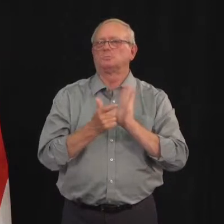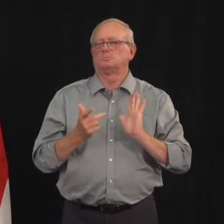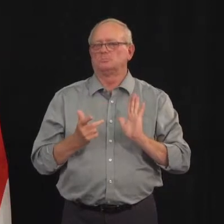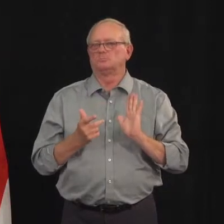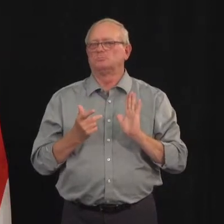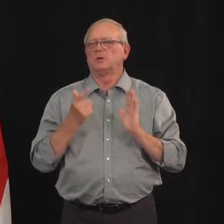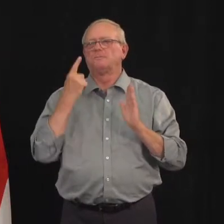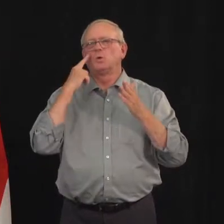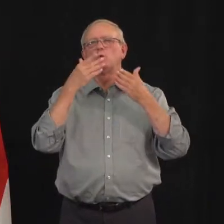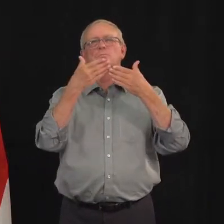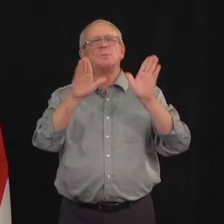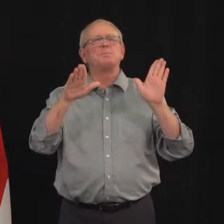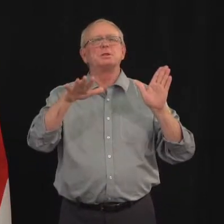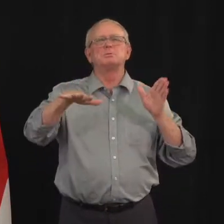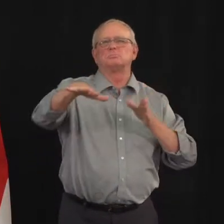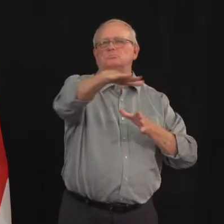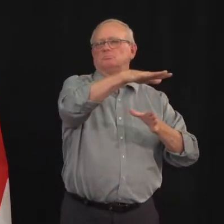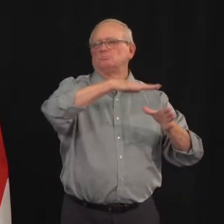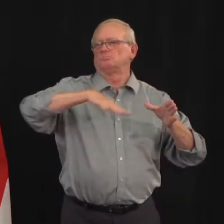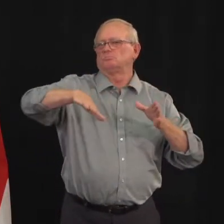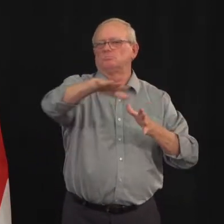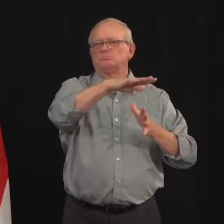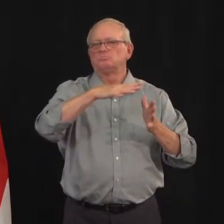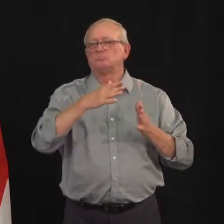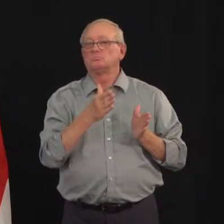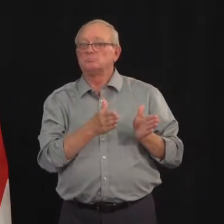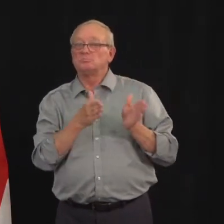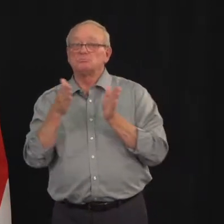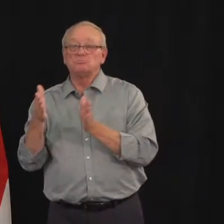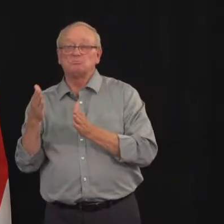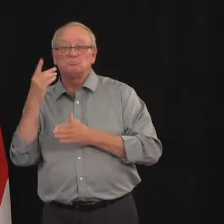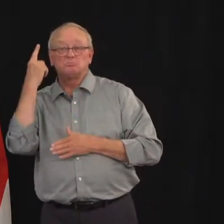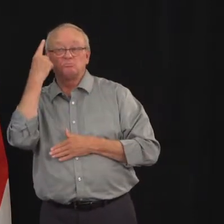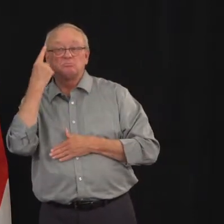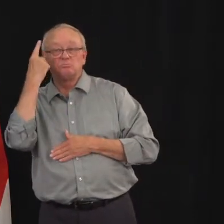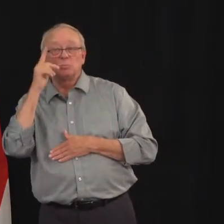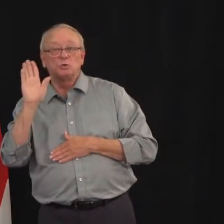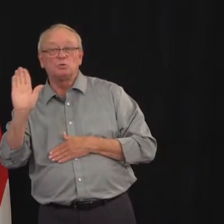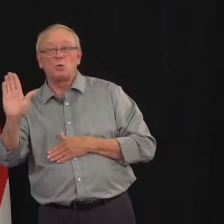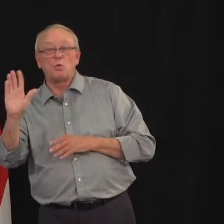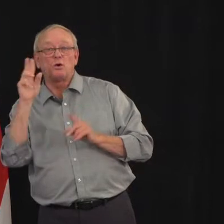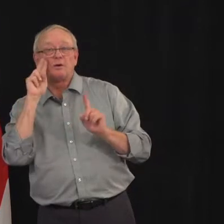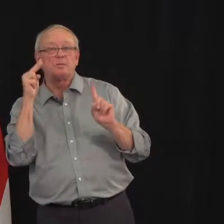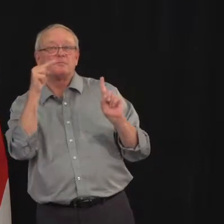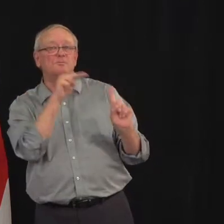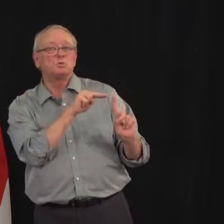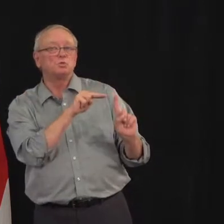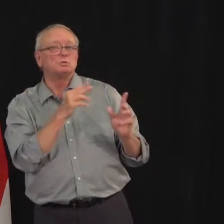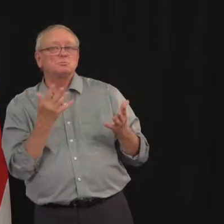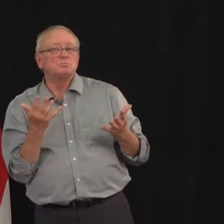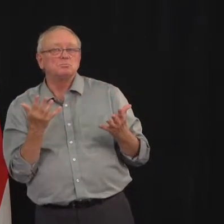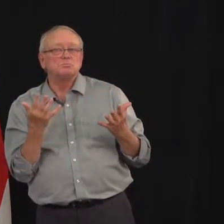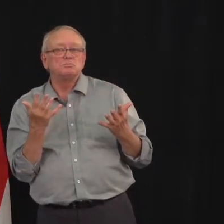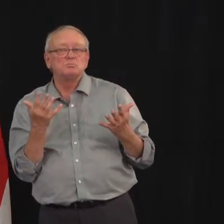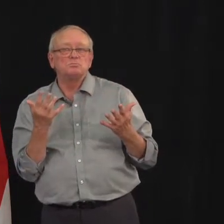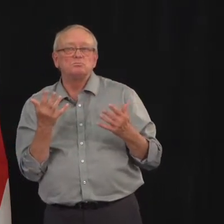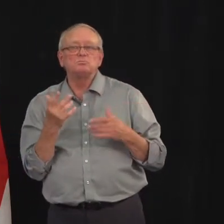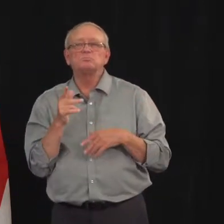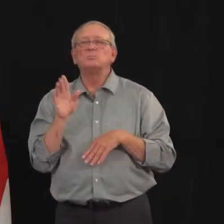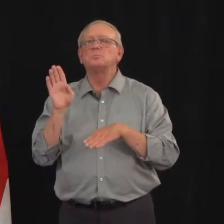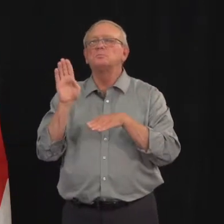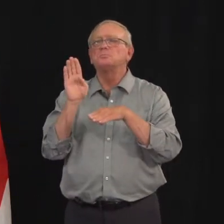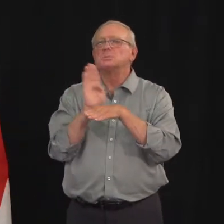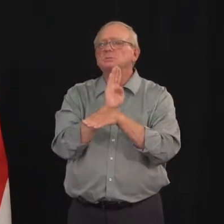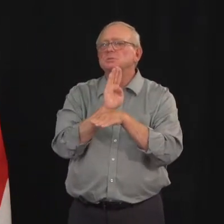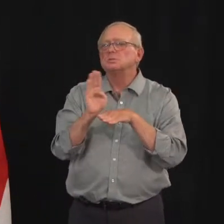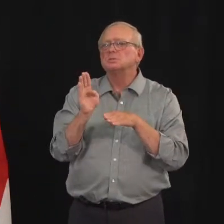of business that are not covered by it, but people suspect are areas that are higher risk, such as packed